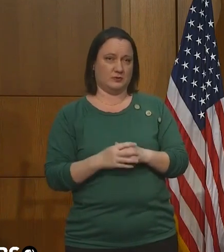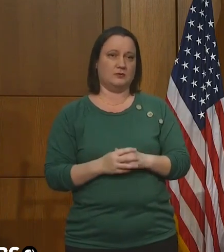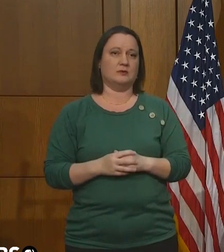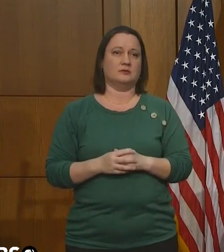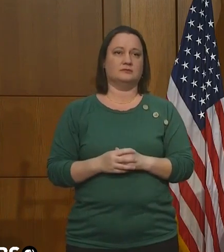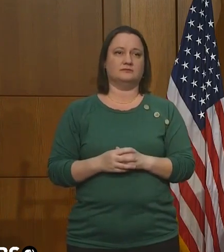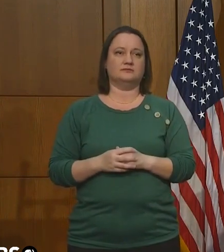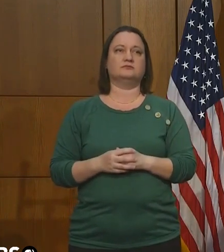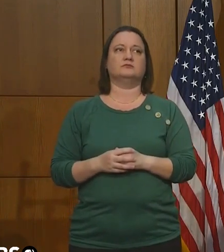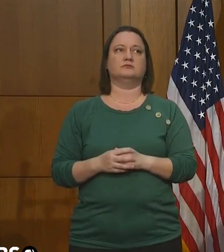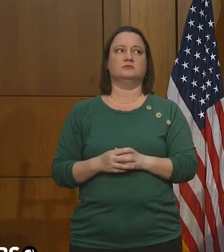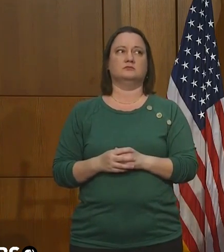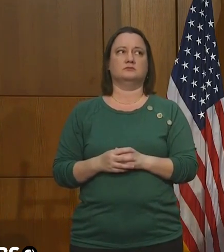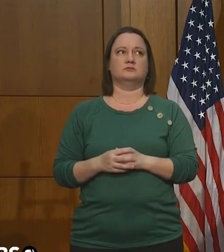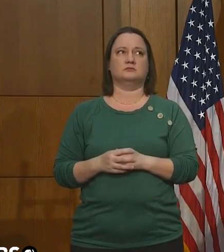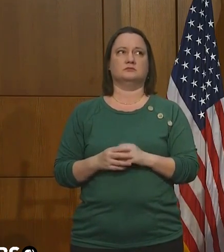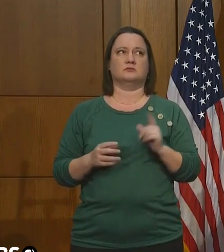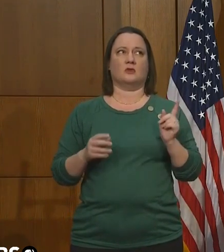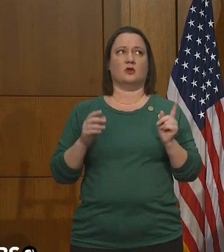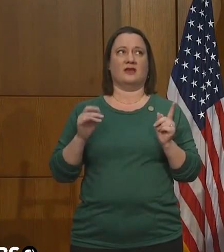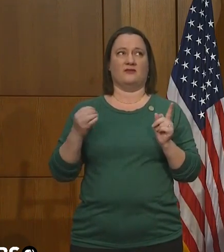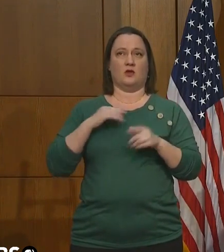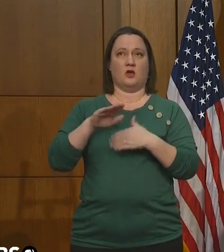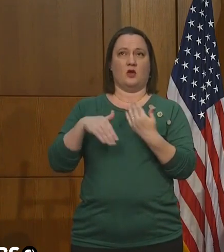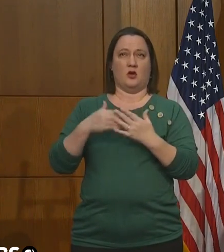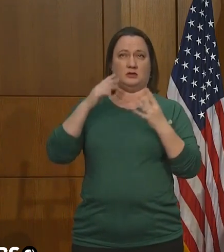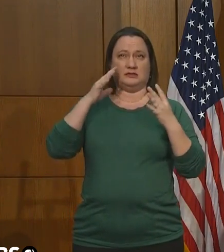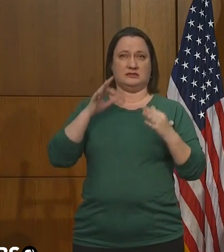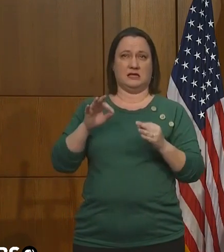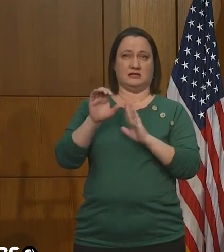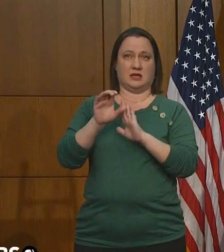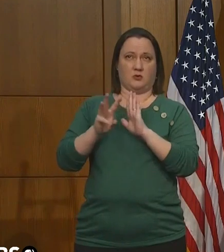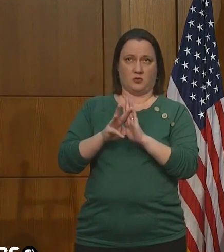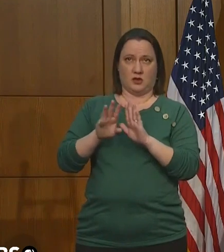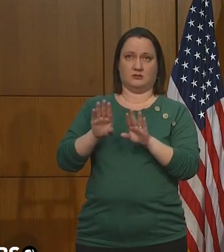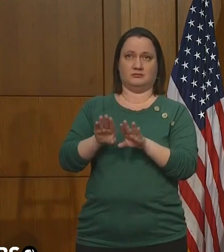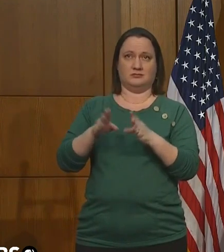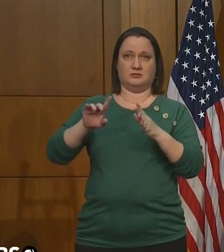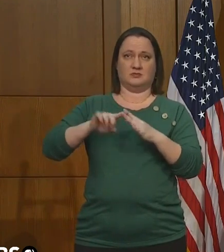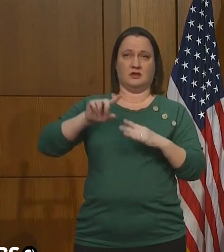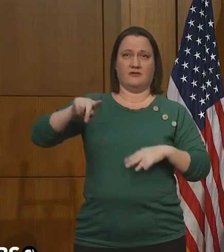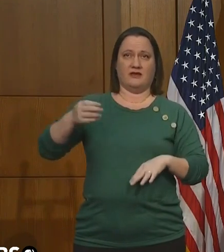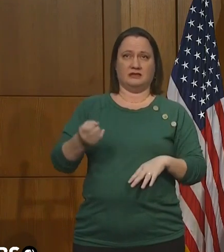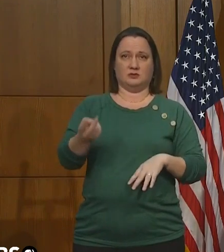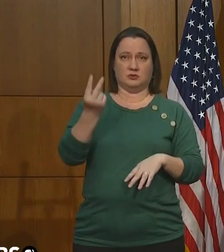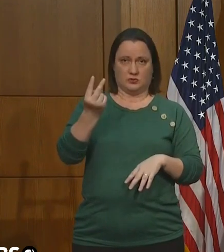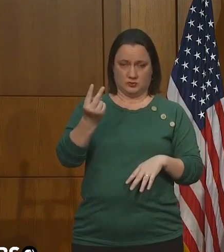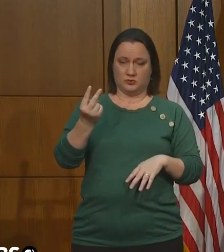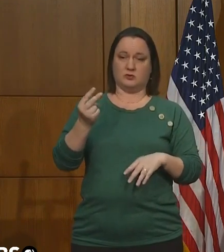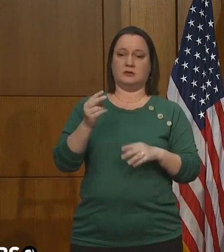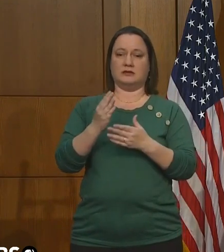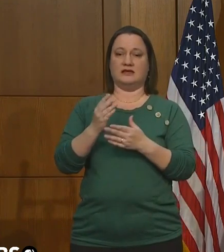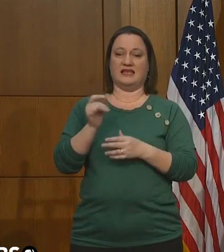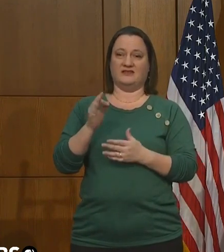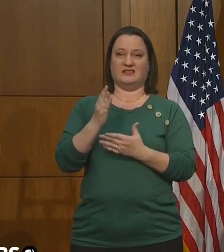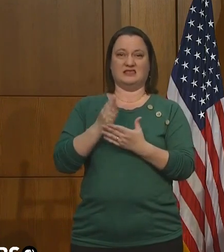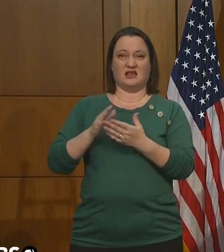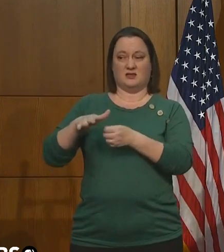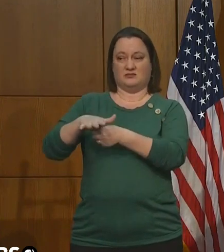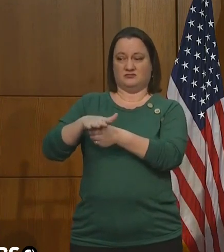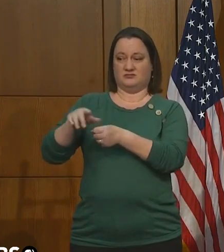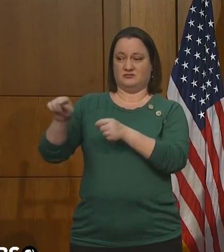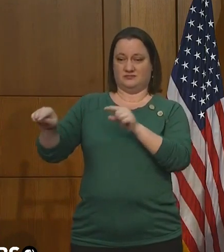if we all choose as a commonwealth to move into phase two, if there are certain areas that have concerns, obviously, could